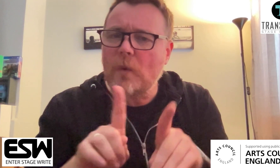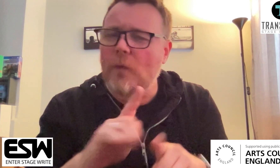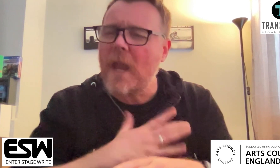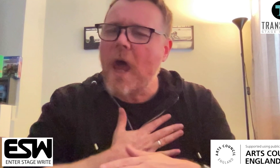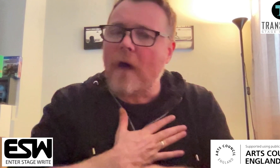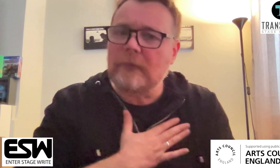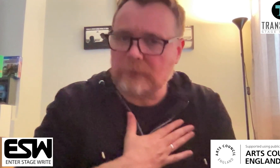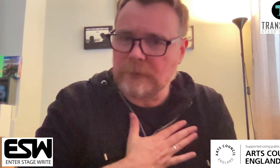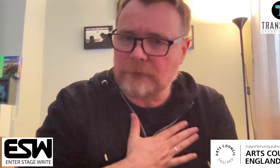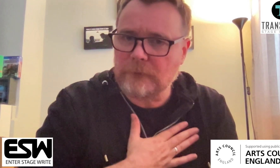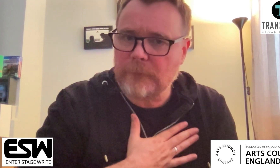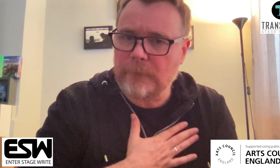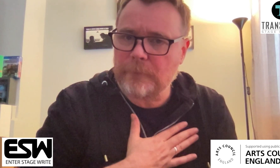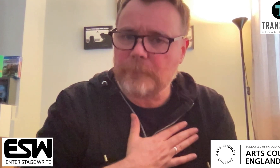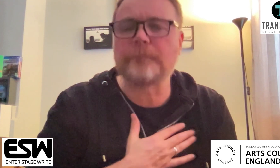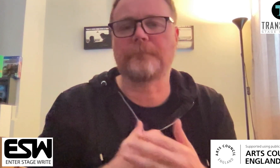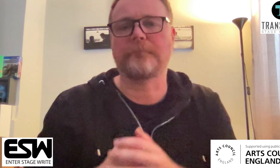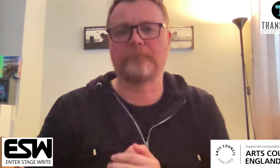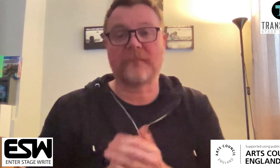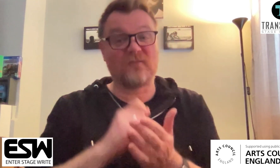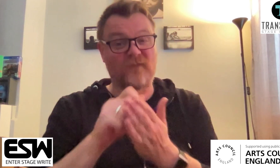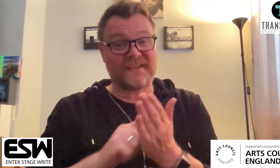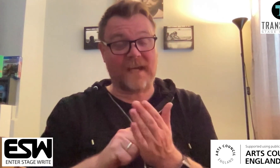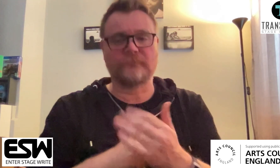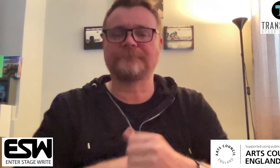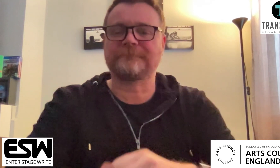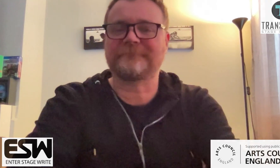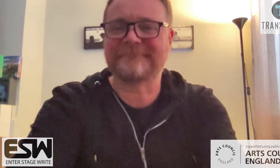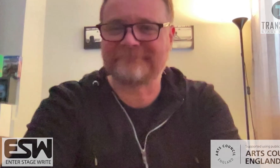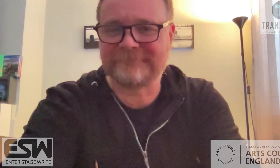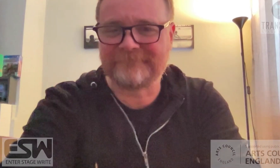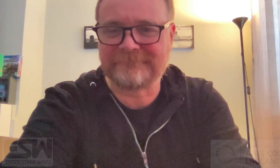films that you really like. What do they have in common? What is it that you love about them?